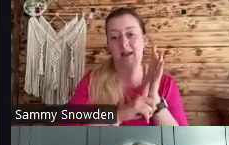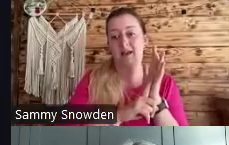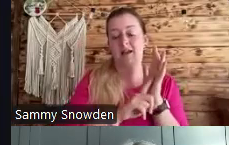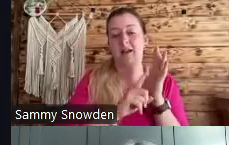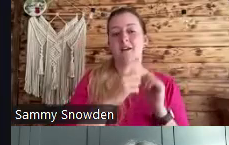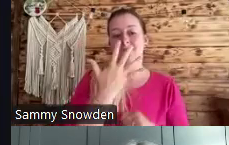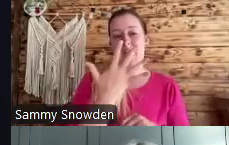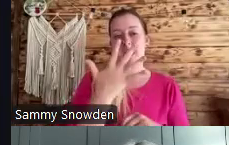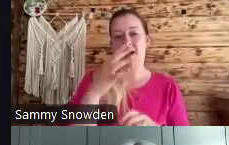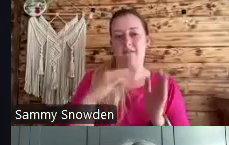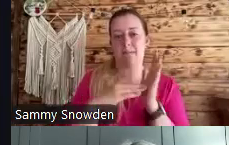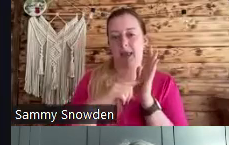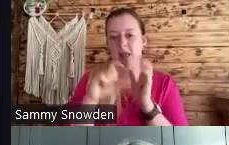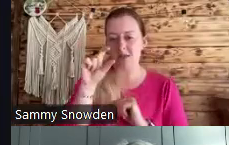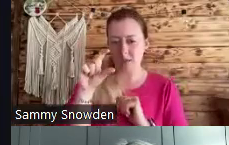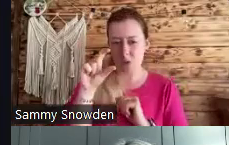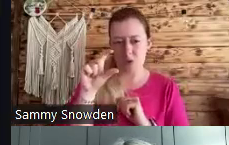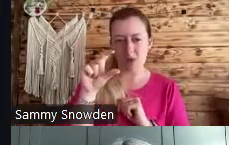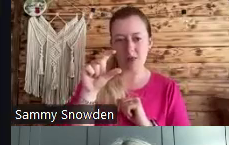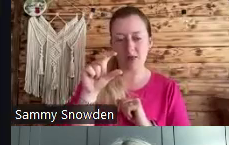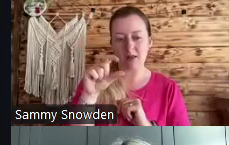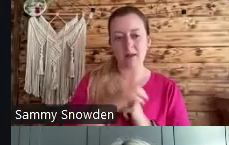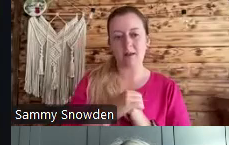Jules discussed, all the ways that we can use it.